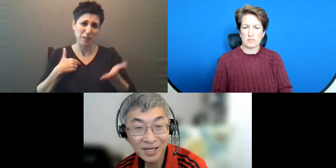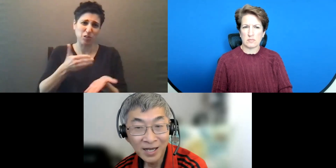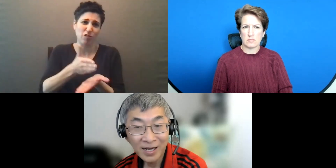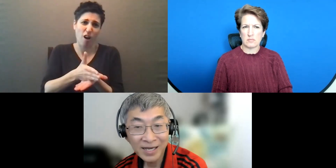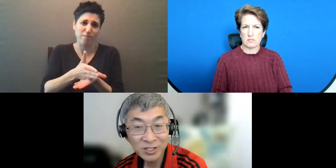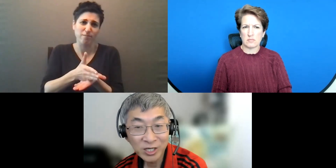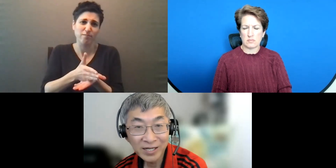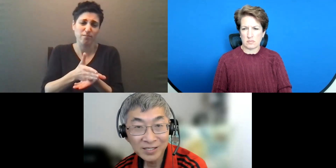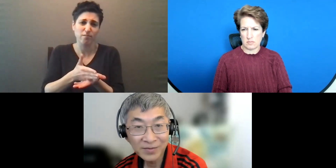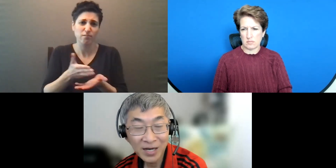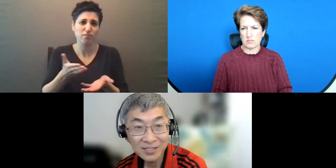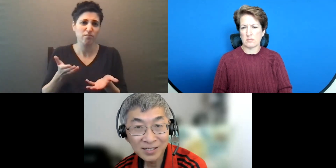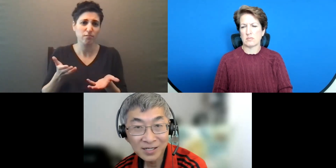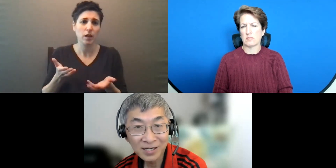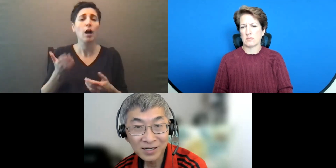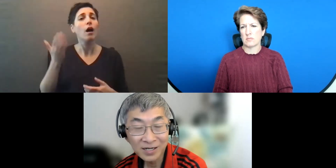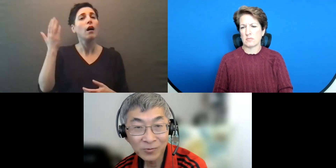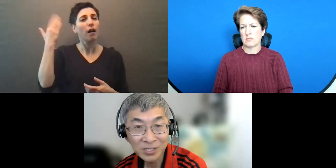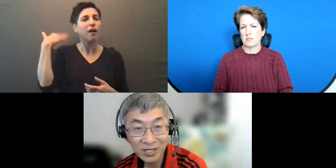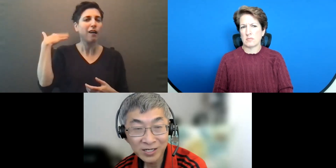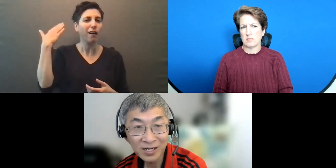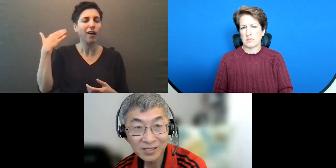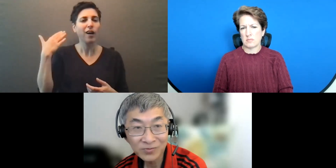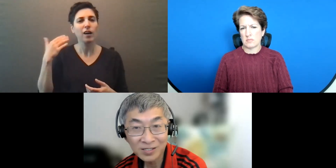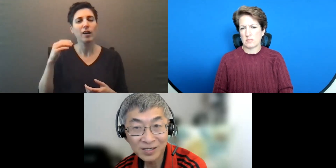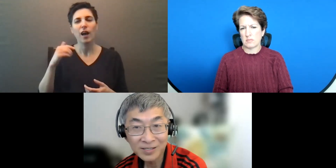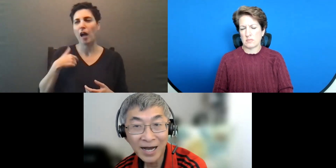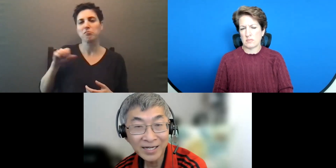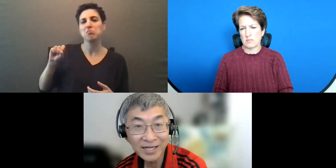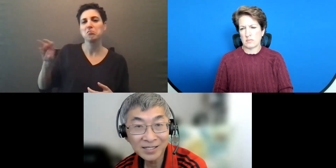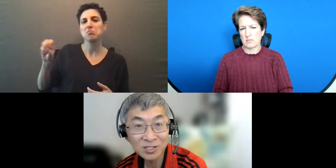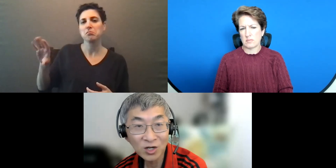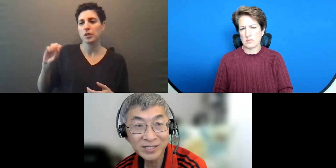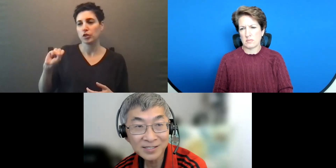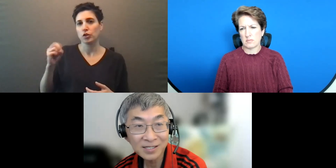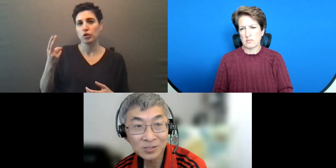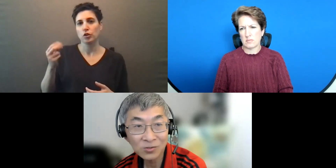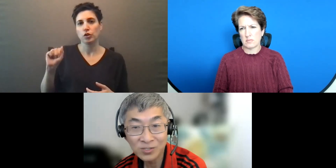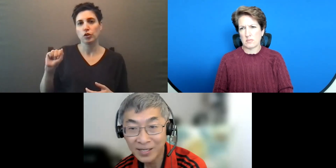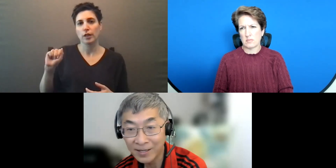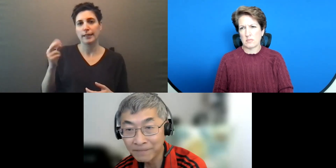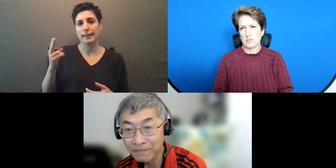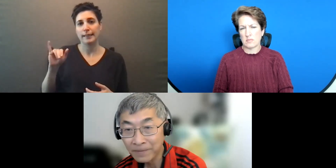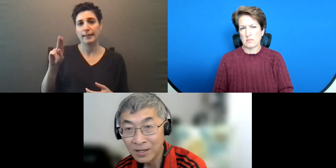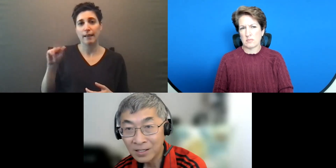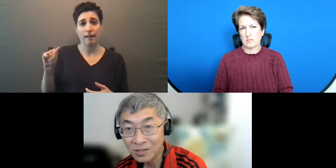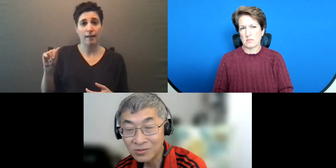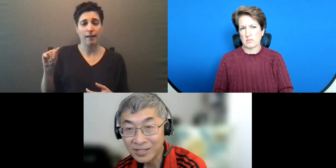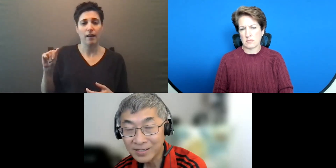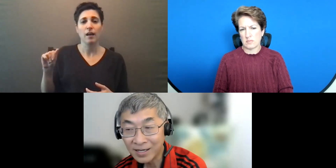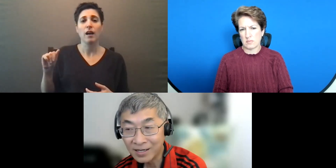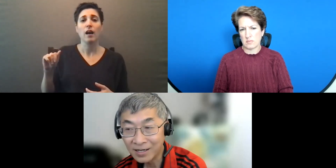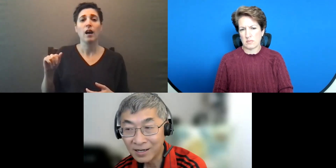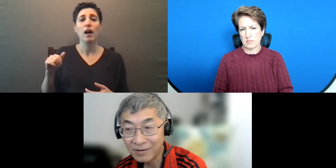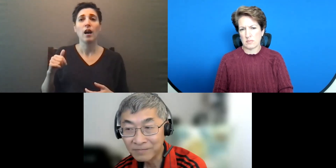because as I shared in the past and with Shahina as well, the idea is not just through